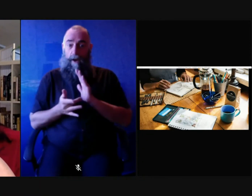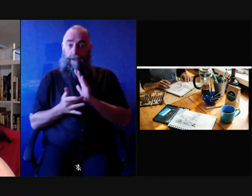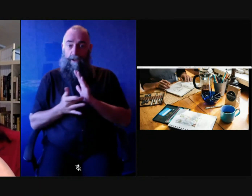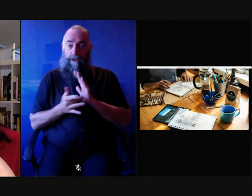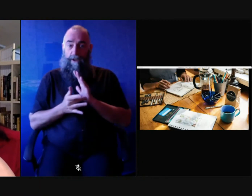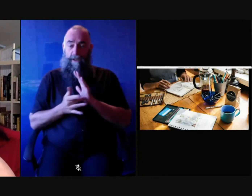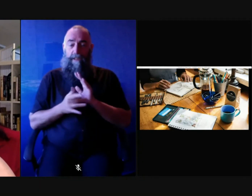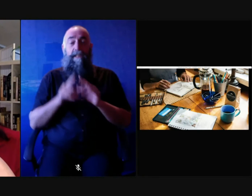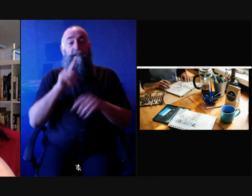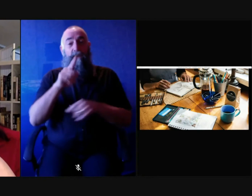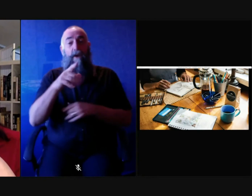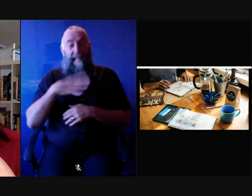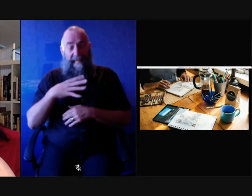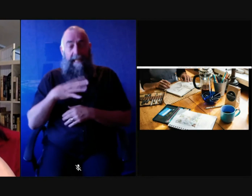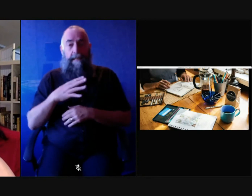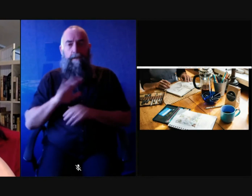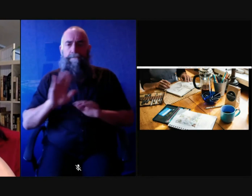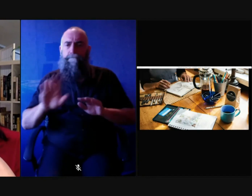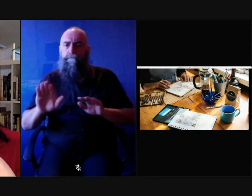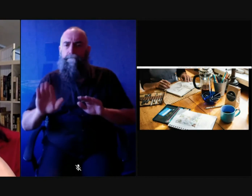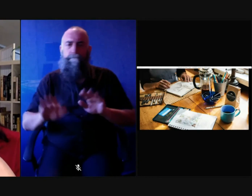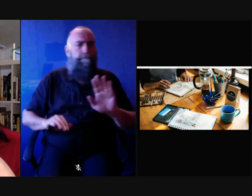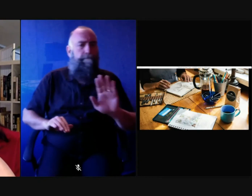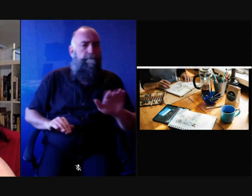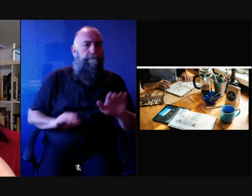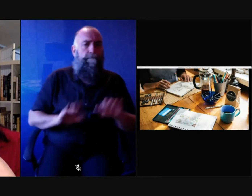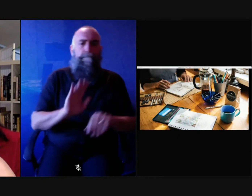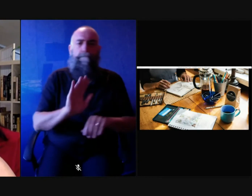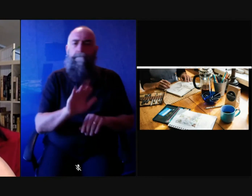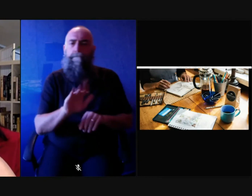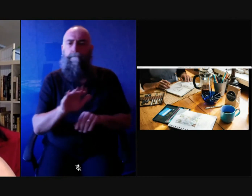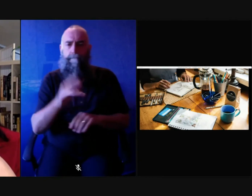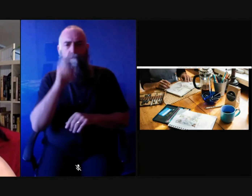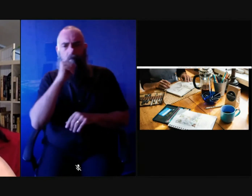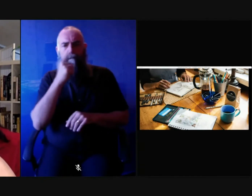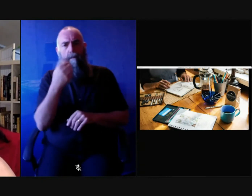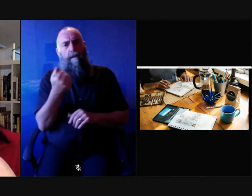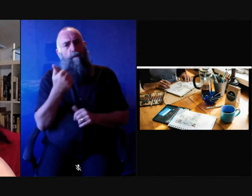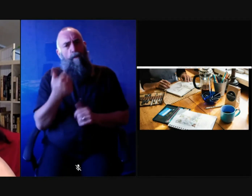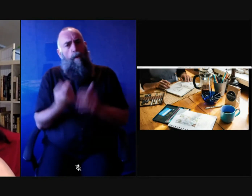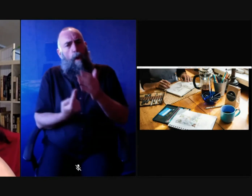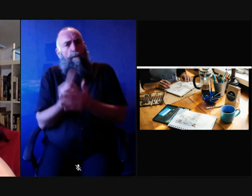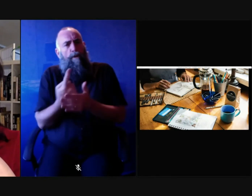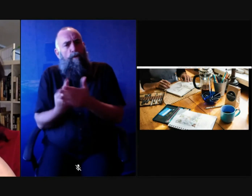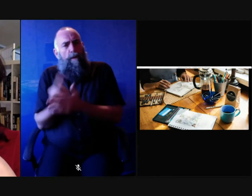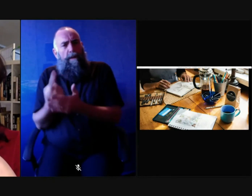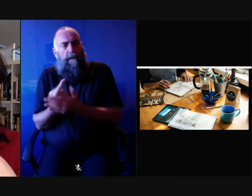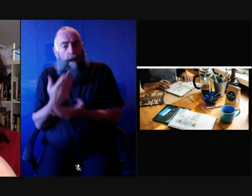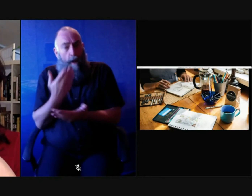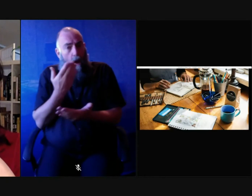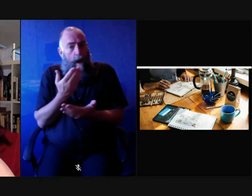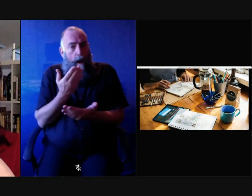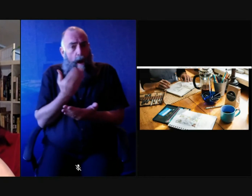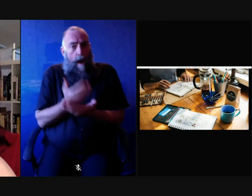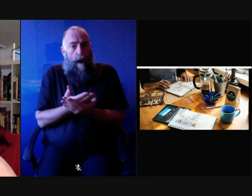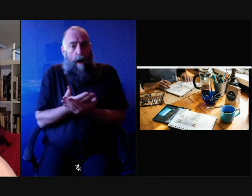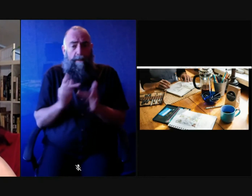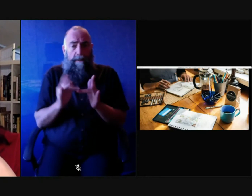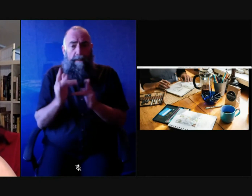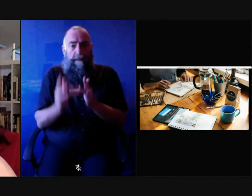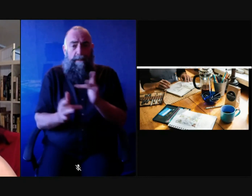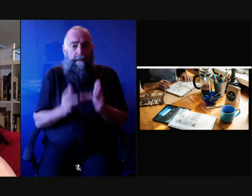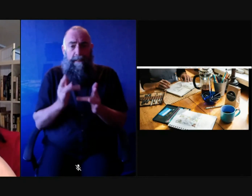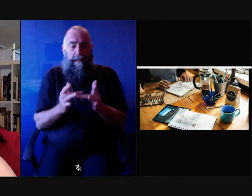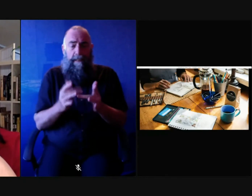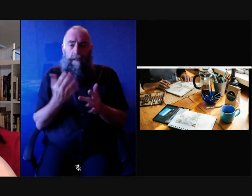Find those networking opportunities online and find ways to collaborate either with your existing collaborators or